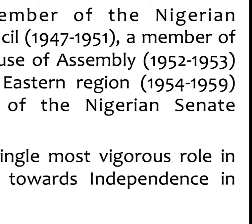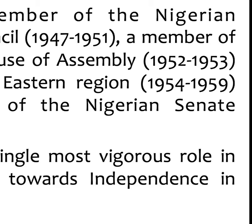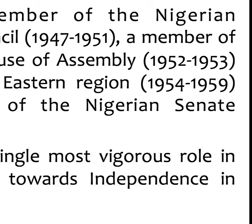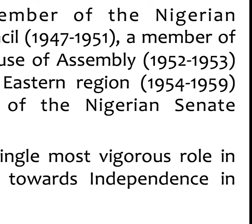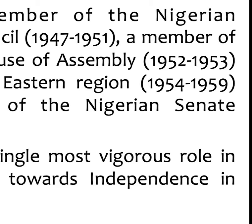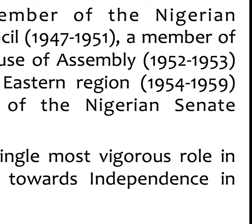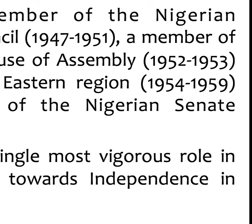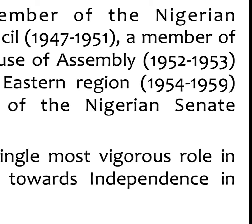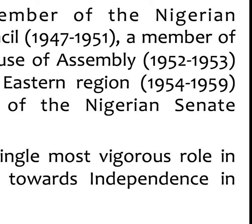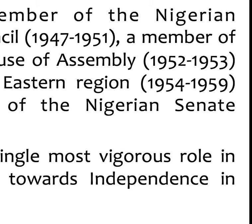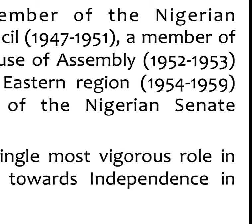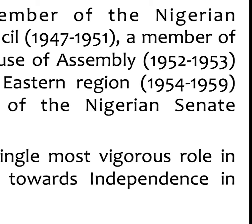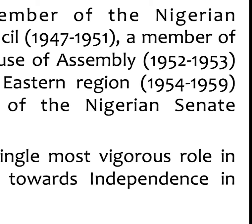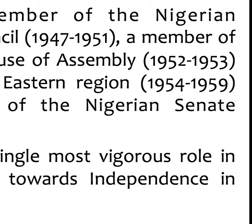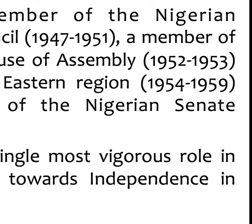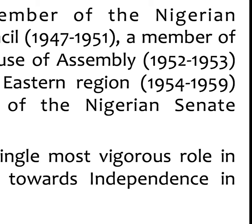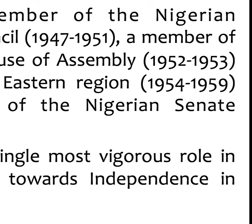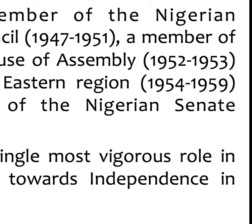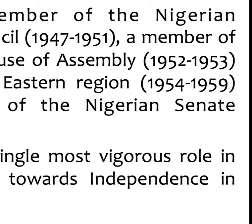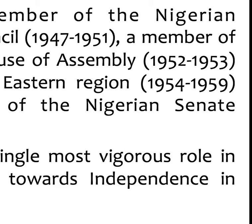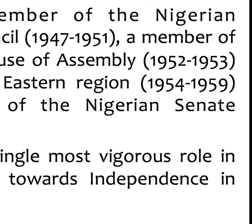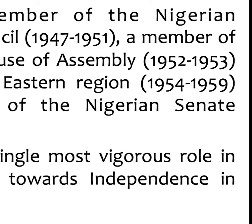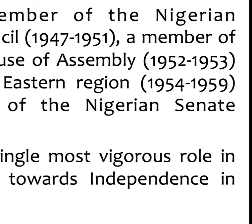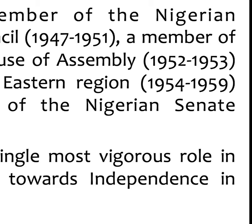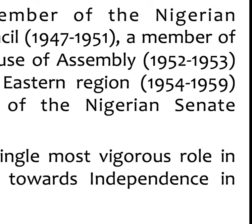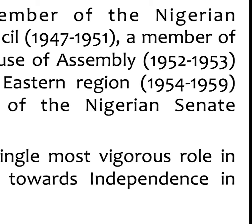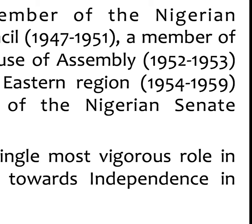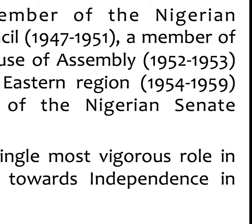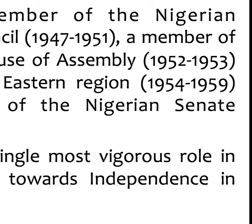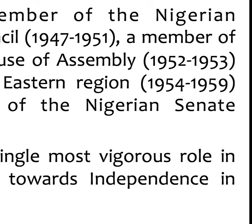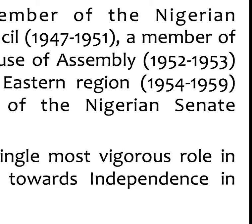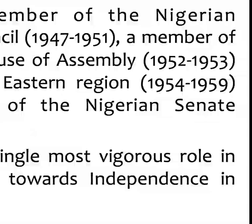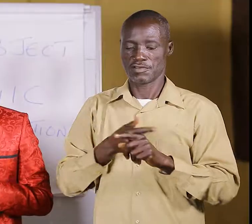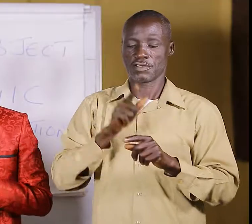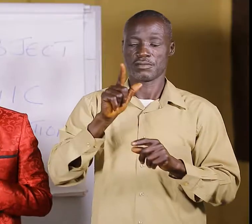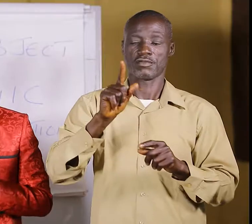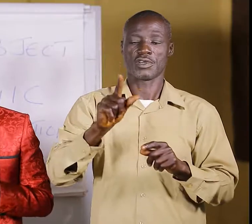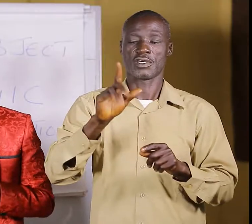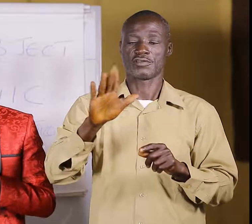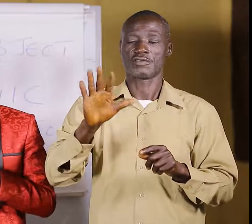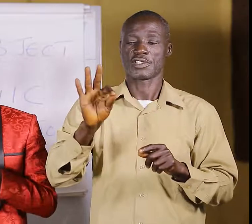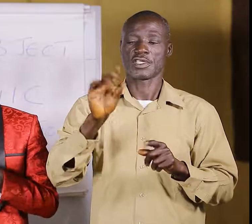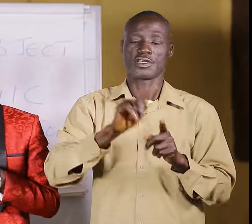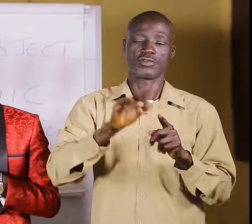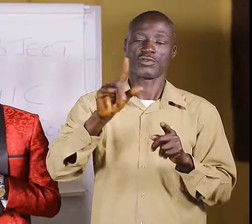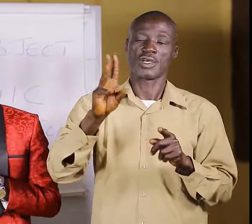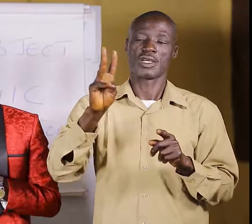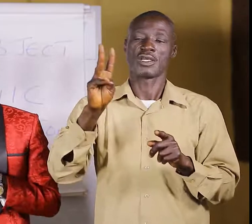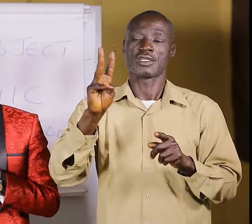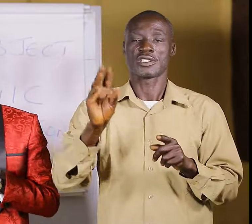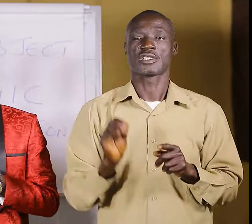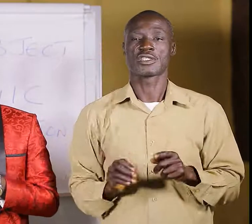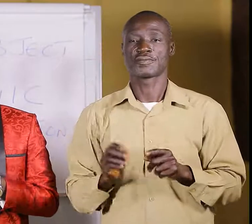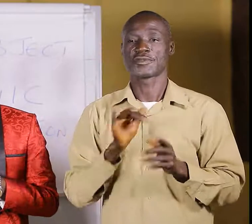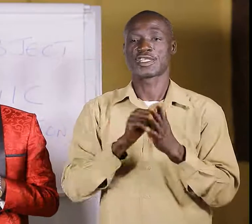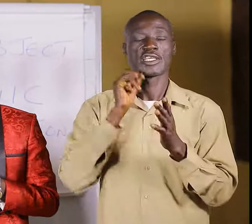1959, and President of the Nigerian Senate from 1959 to 1960. So you can see that Dr. Nnamdi Azikiwe